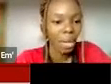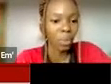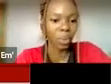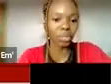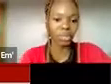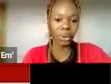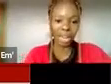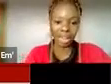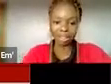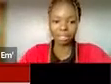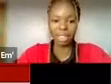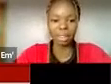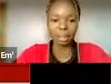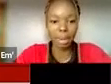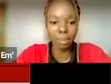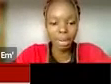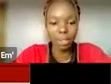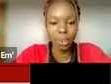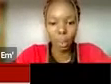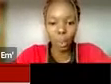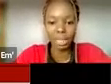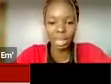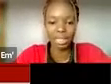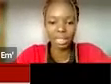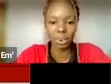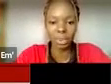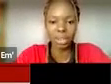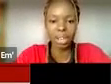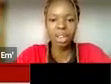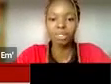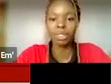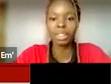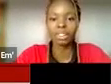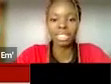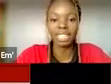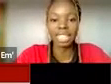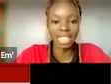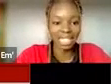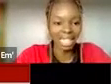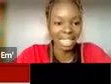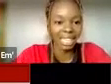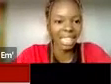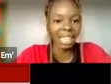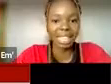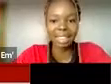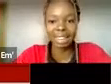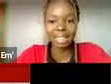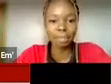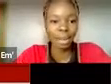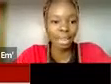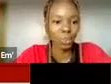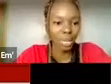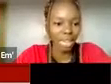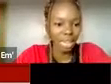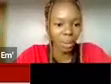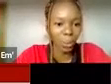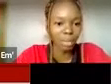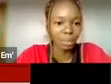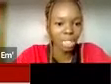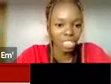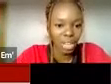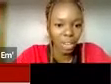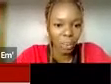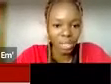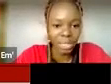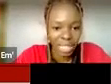runner-up. We also have in the primary school category for the written essay, the grand prize winner, who